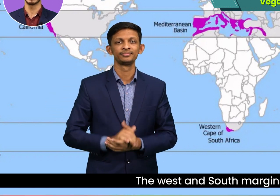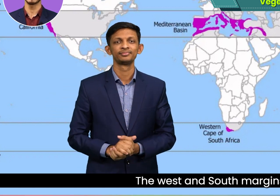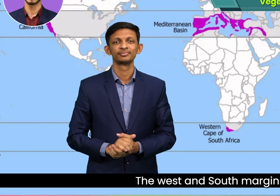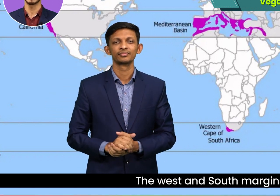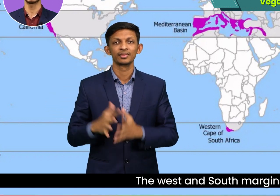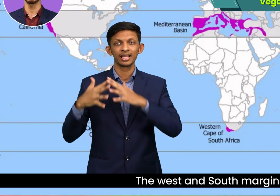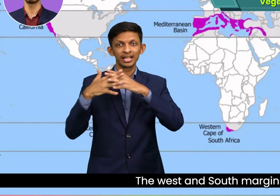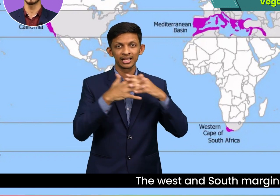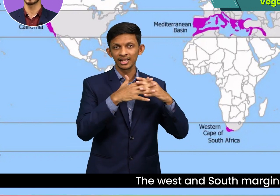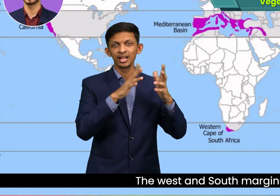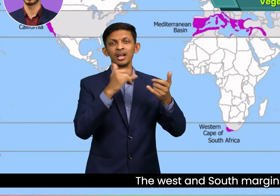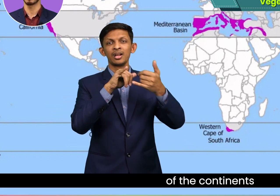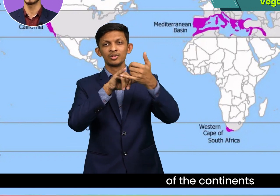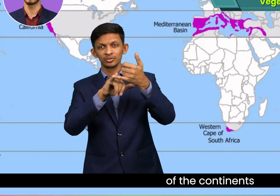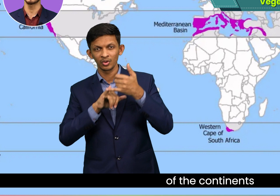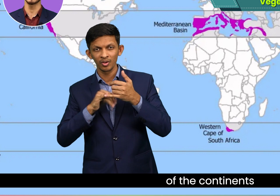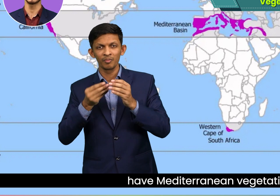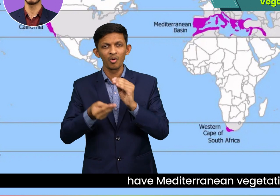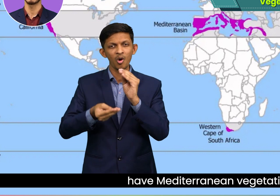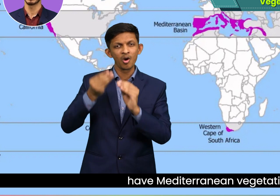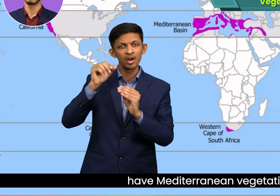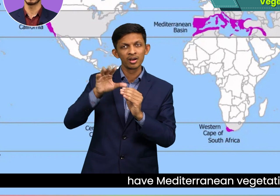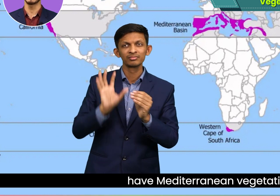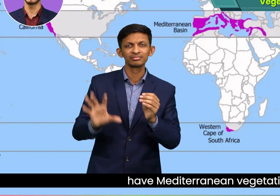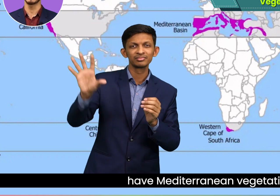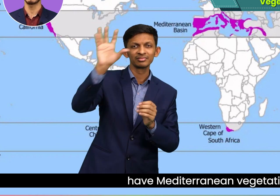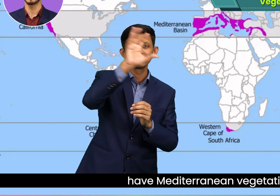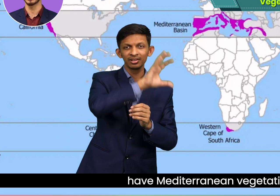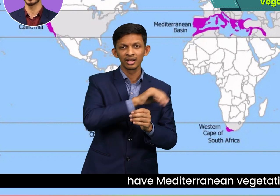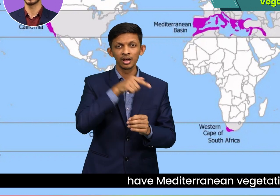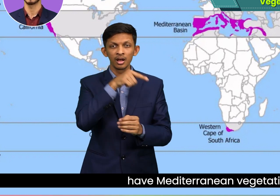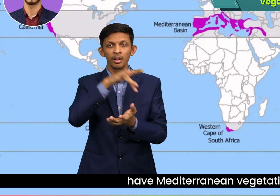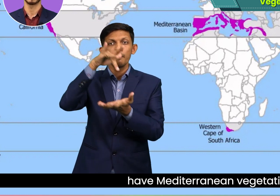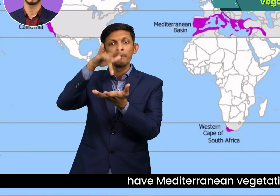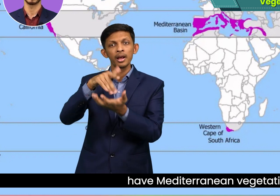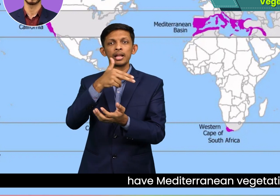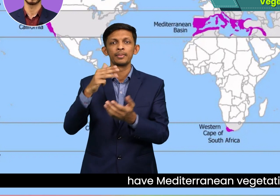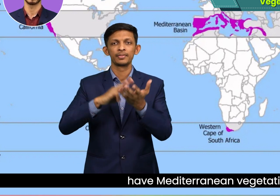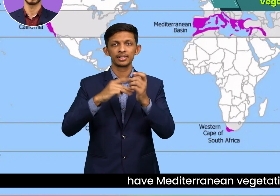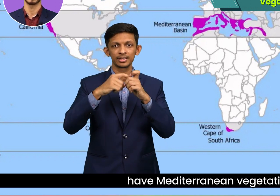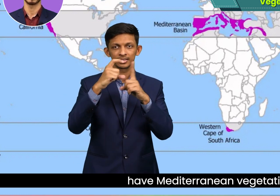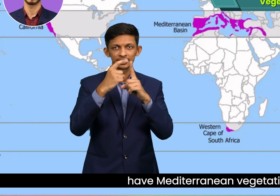The west and south margins of the continents have Mediterranean vegetation.